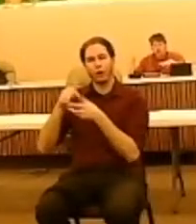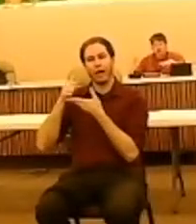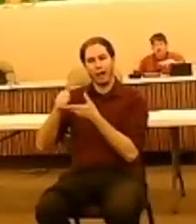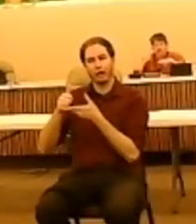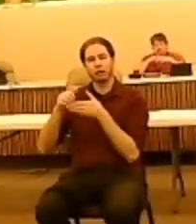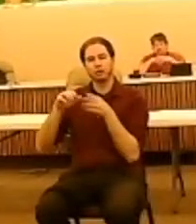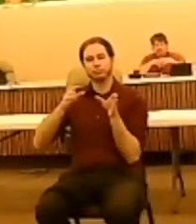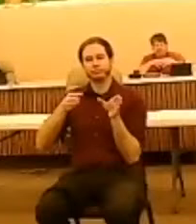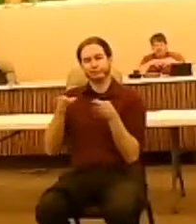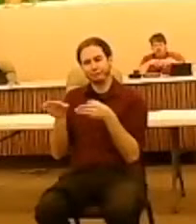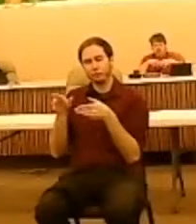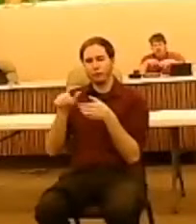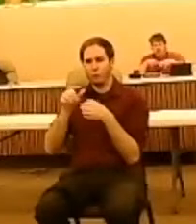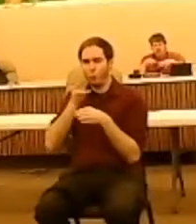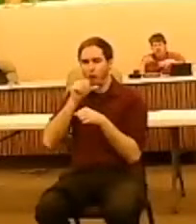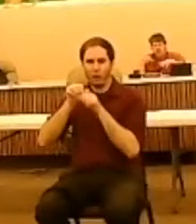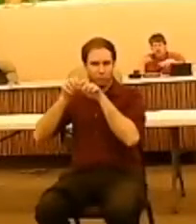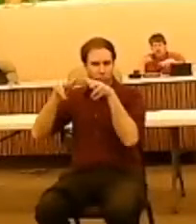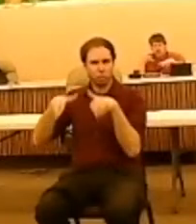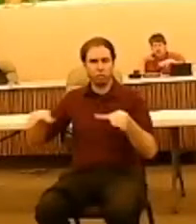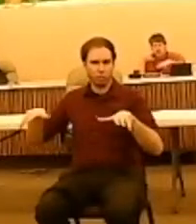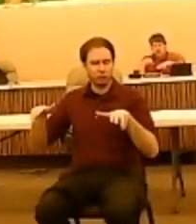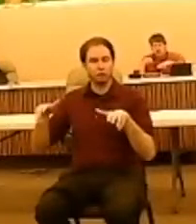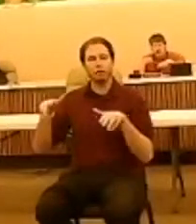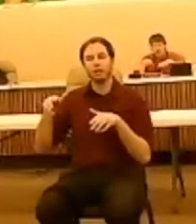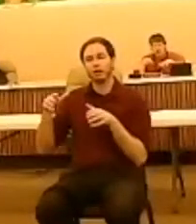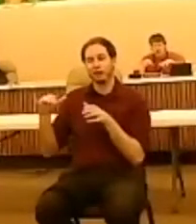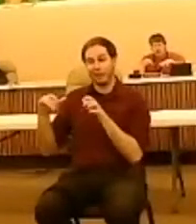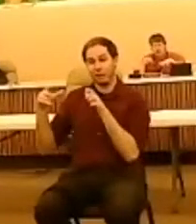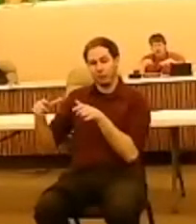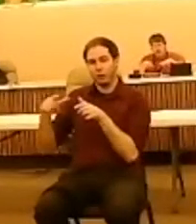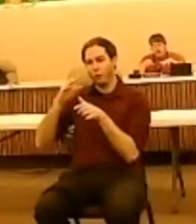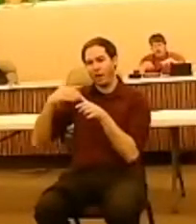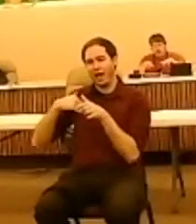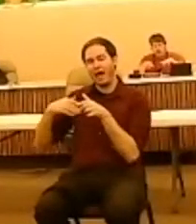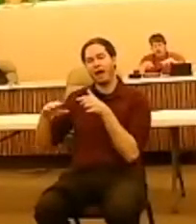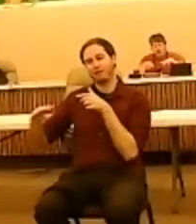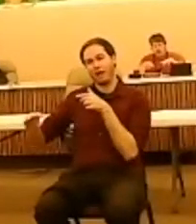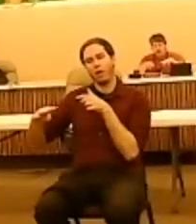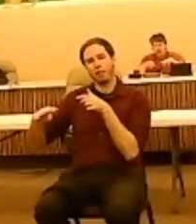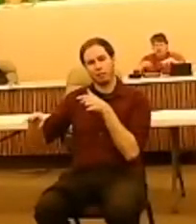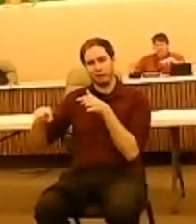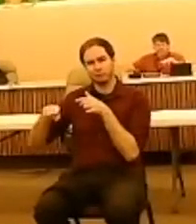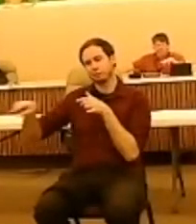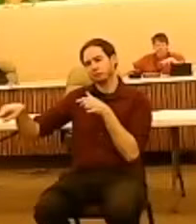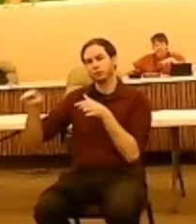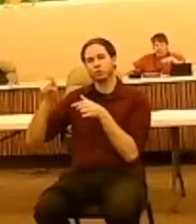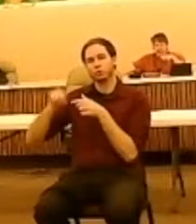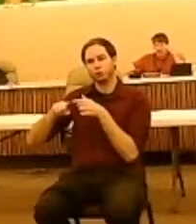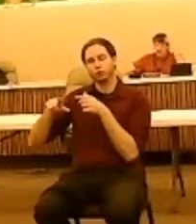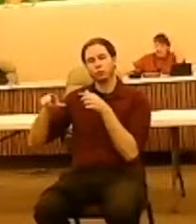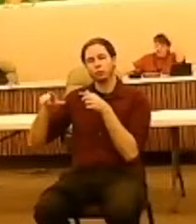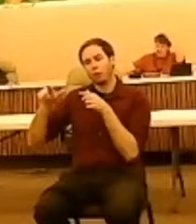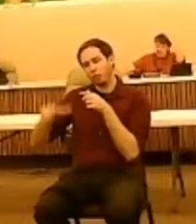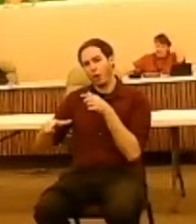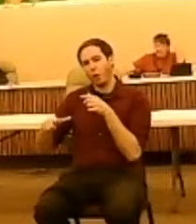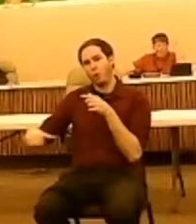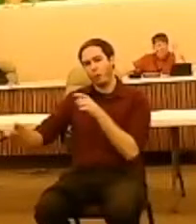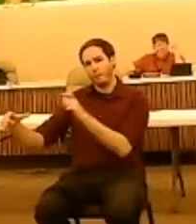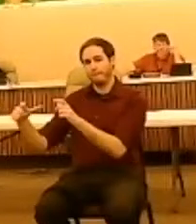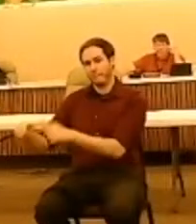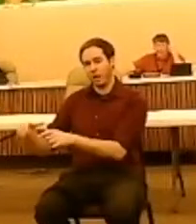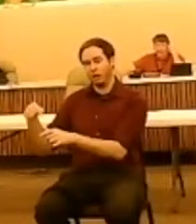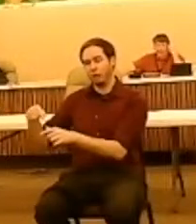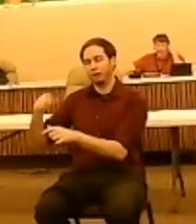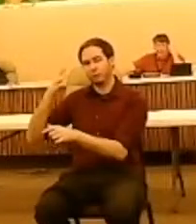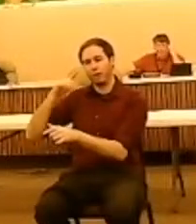at which water flows downhill. And again, there would be an outlet from that pond into the lower pond. The lower pond, because